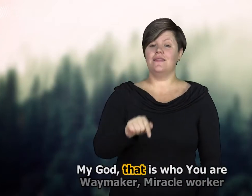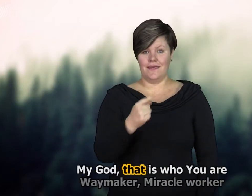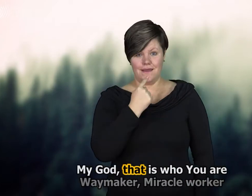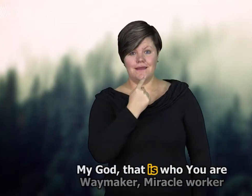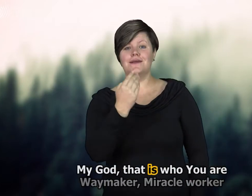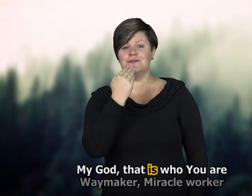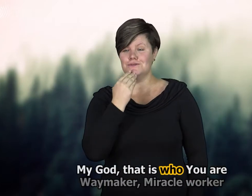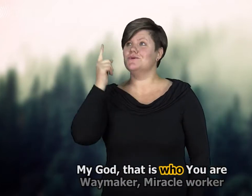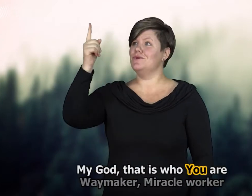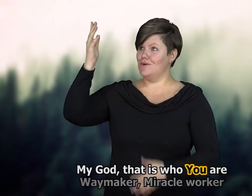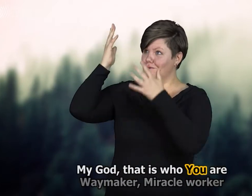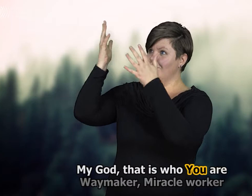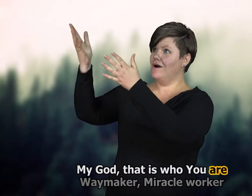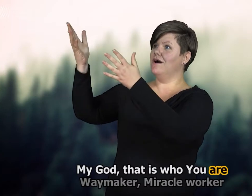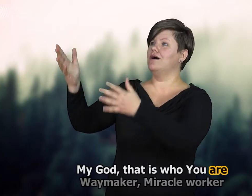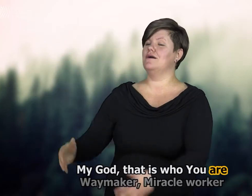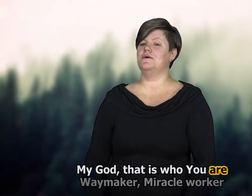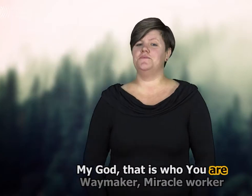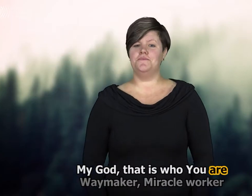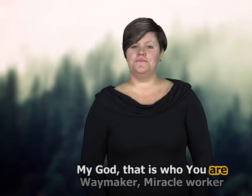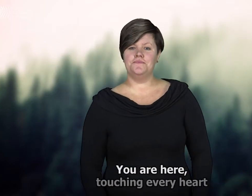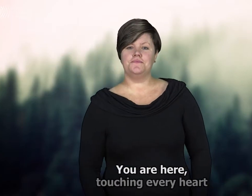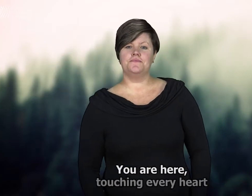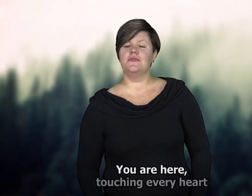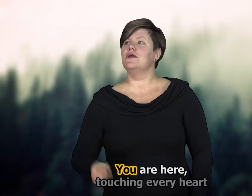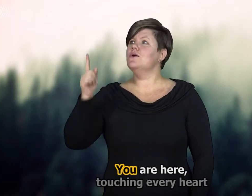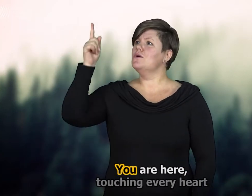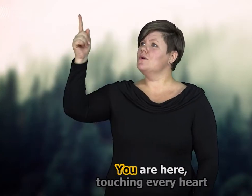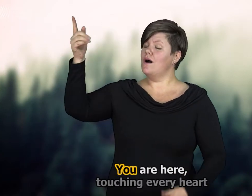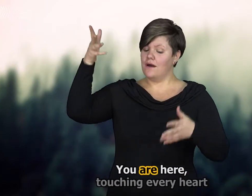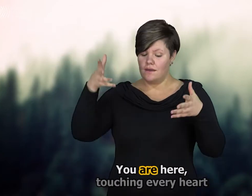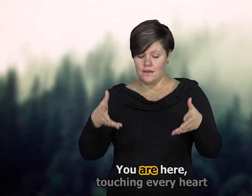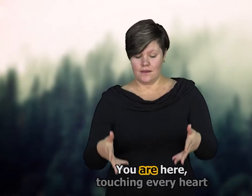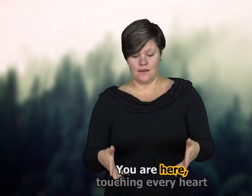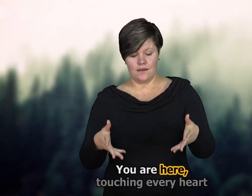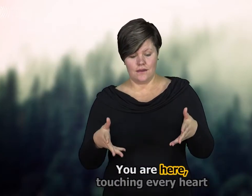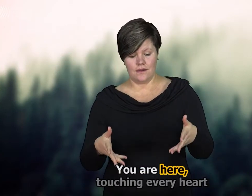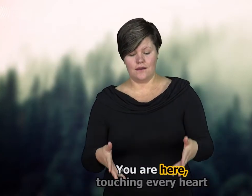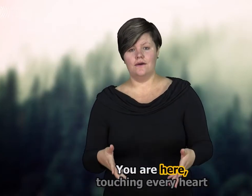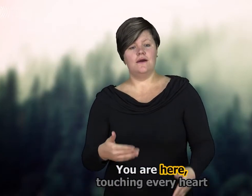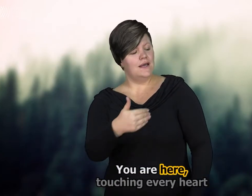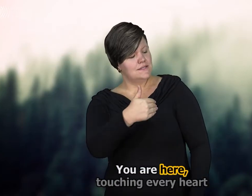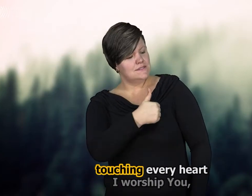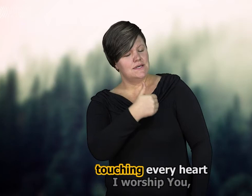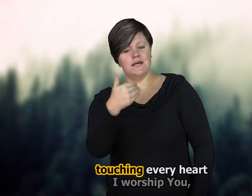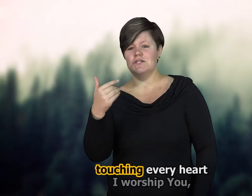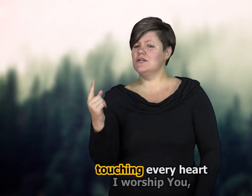that is who you are You are here, touching